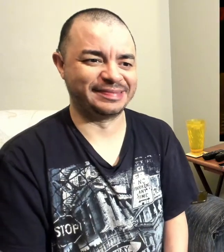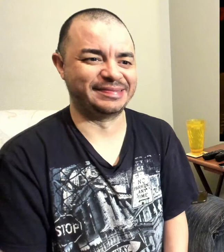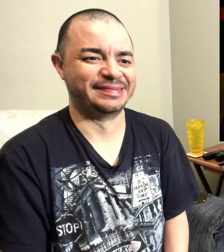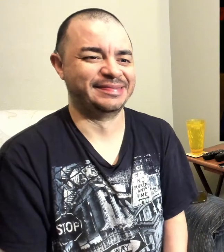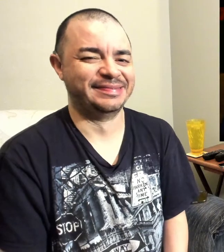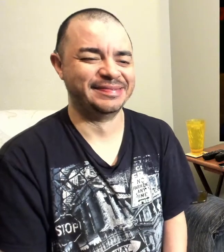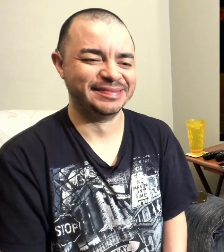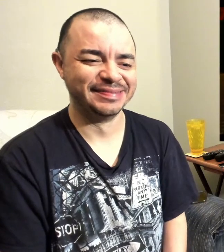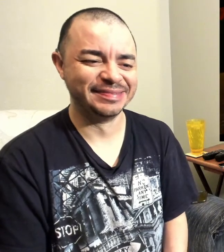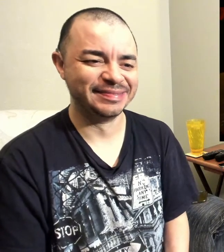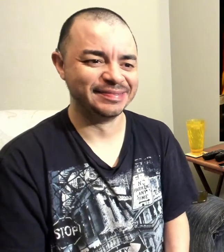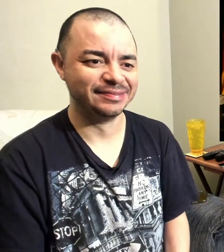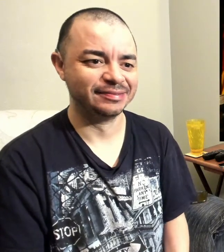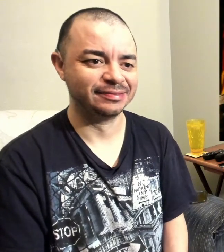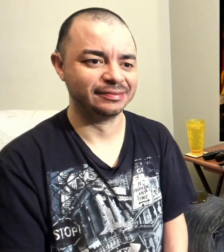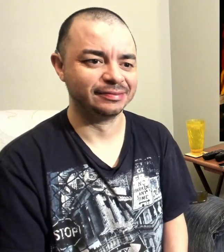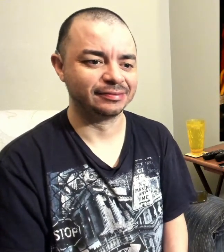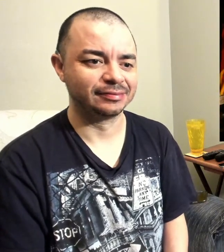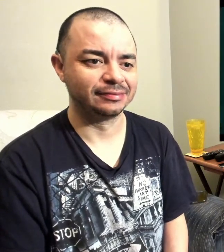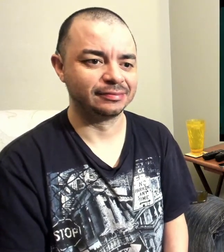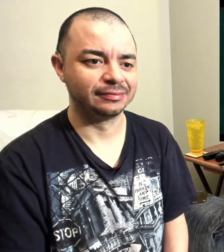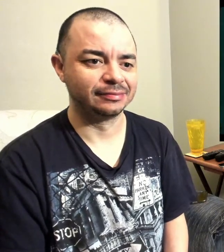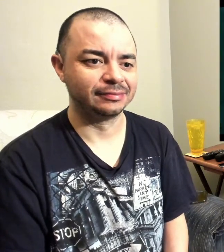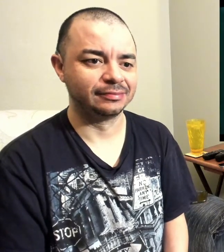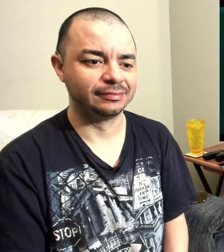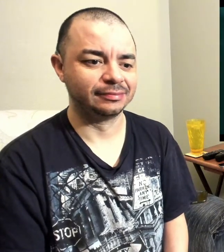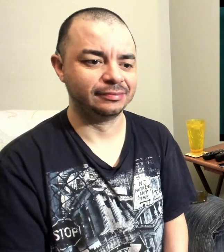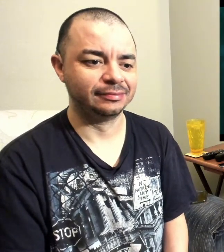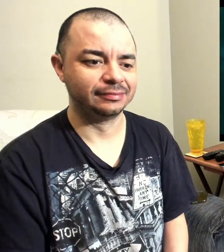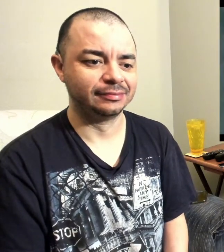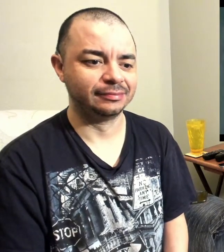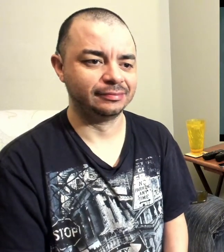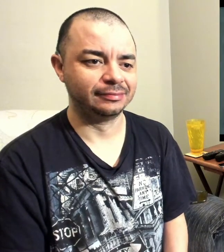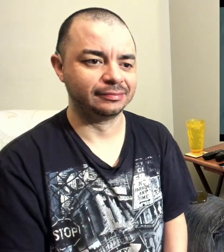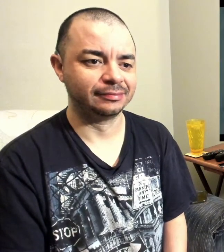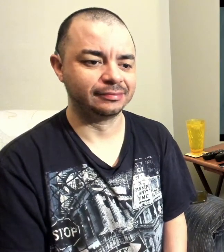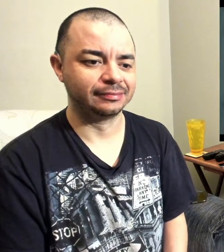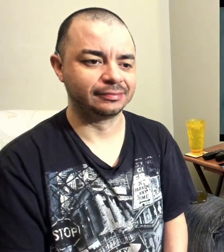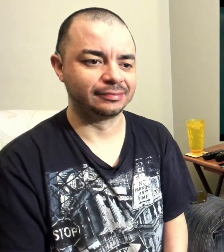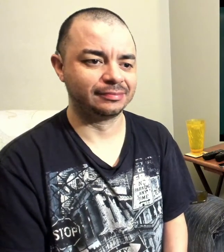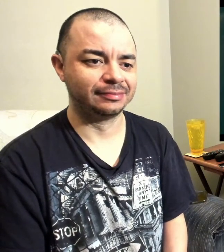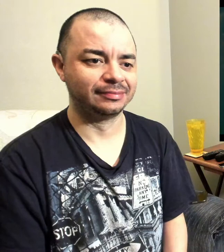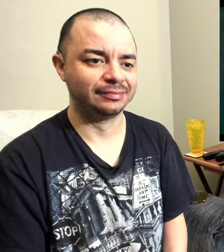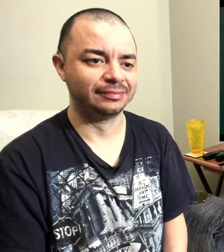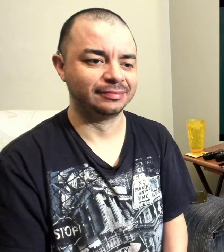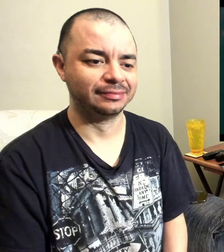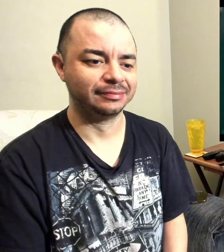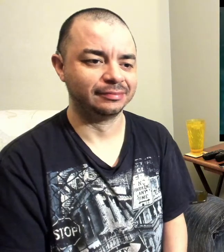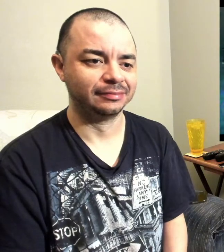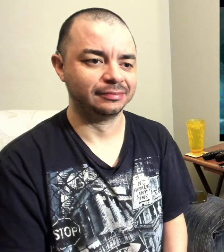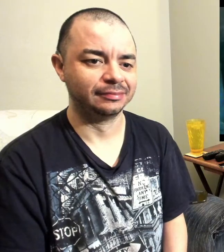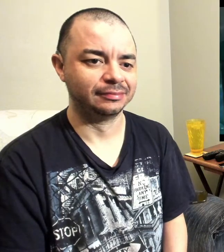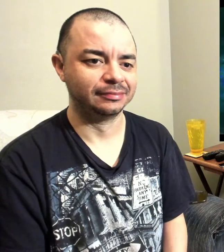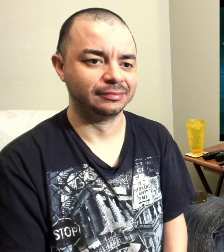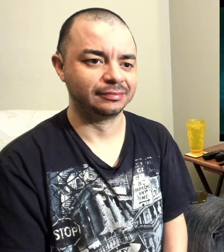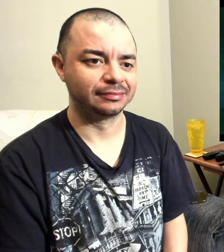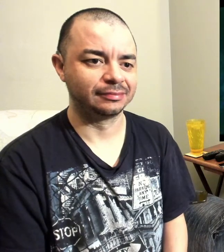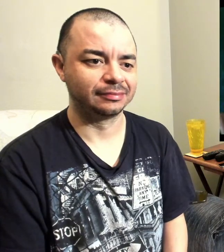I should warn you. What? Tails, you lose. Give it back! Give it